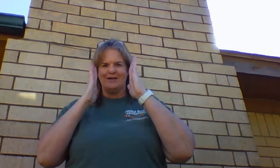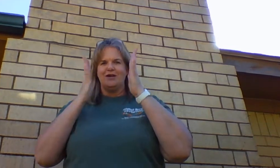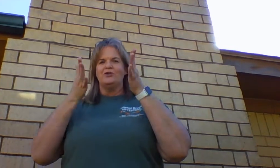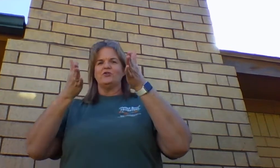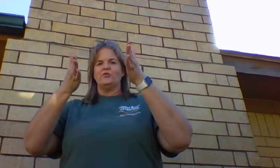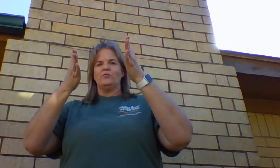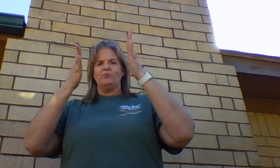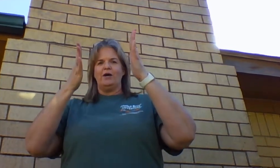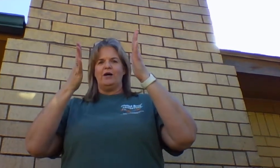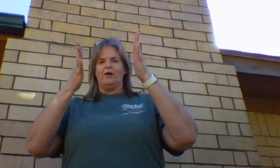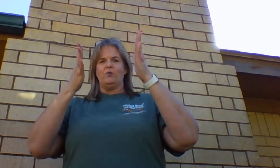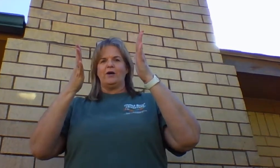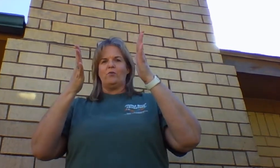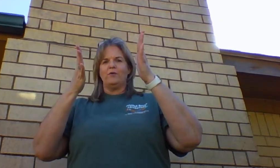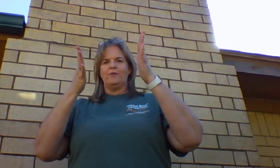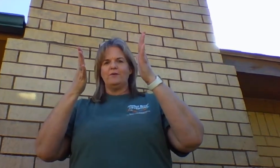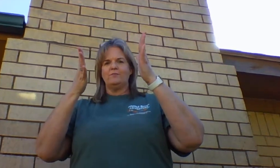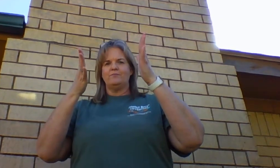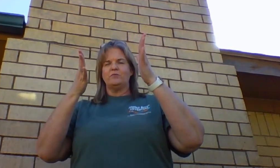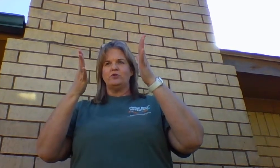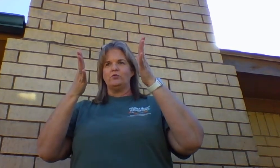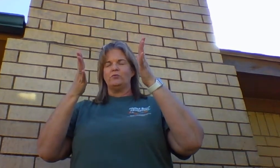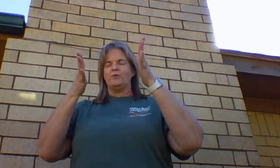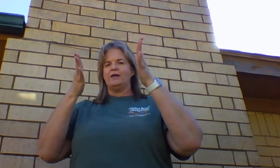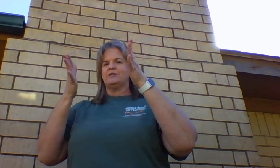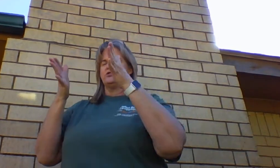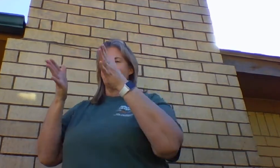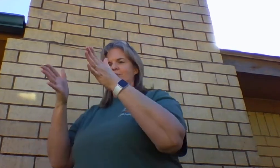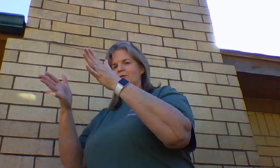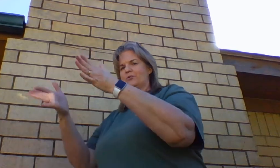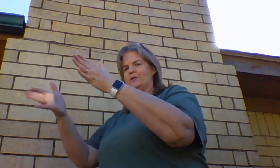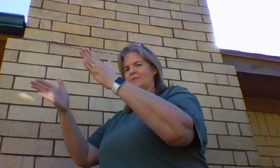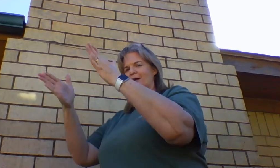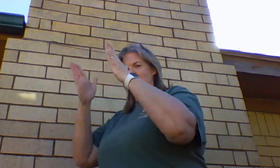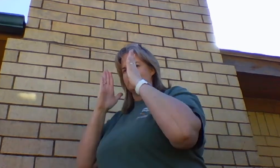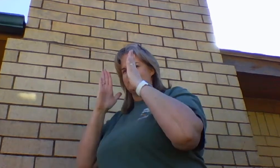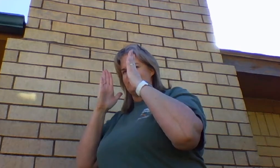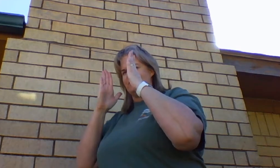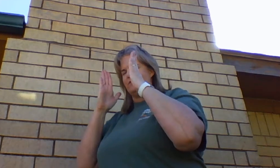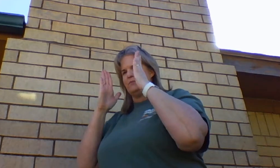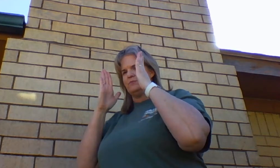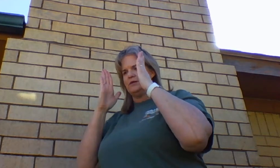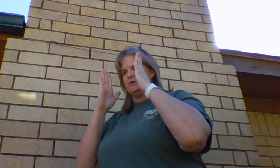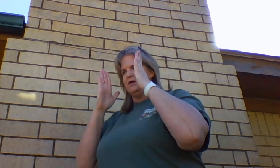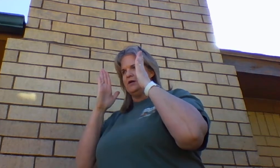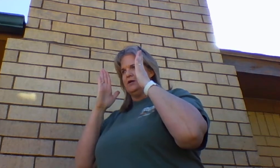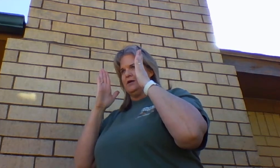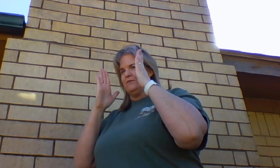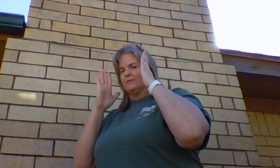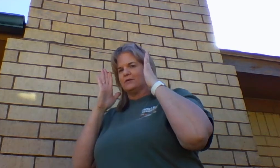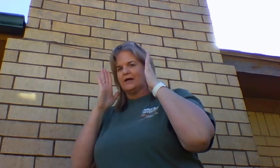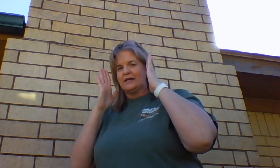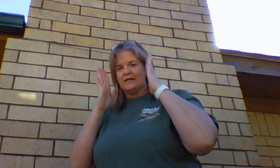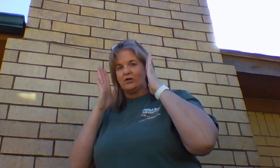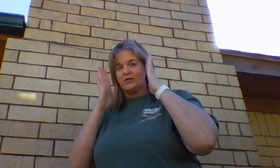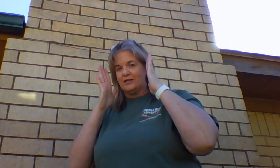So when I want them to pay attention, I'm going to bring it back towards me. If I'm kind of getting on to them